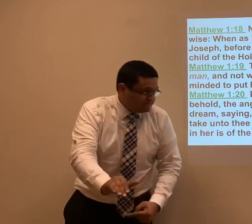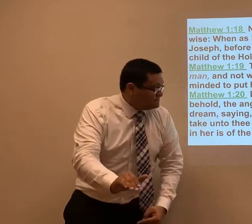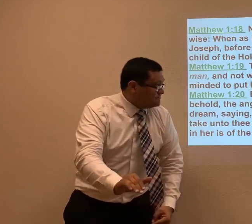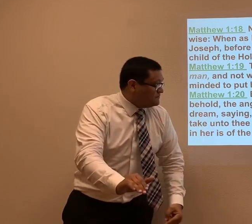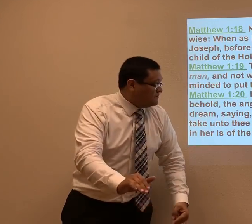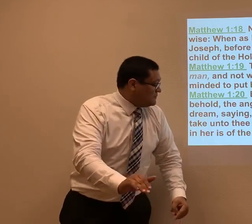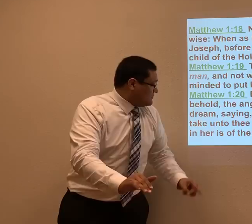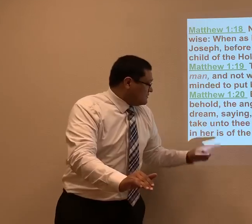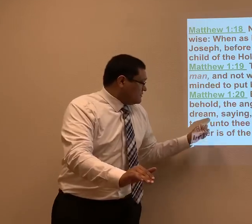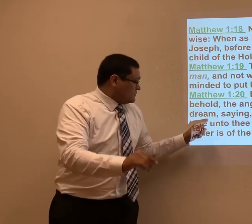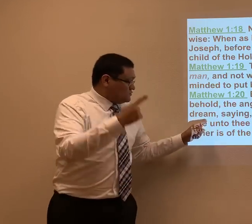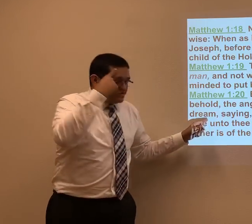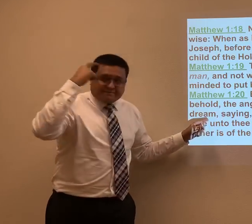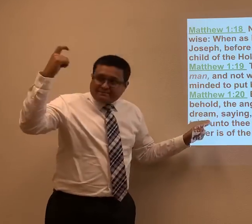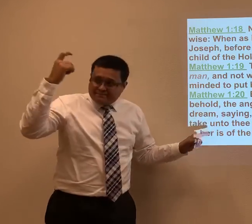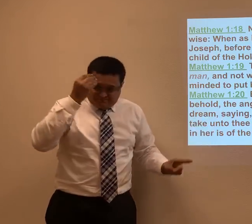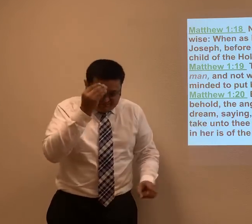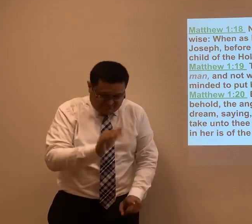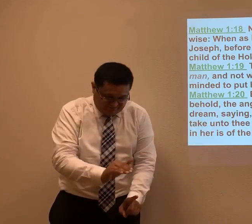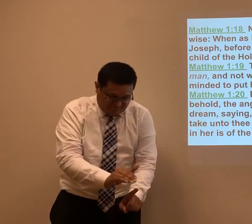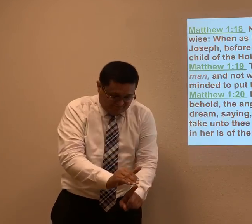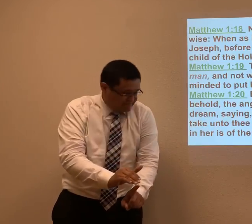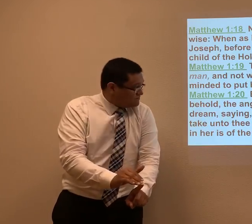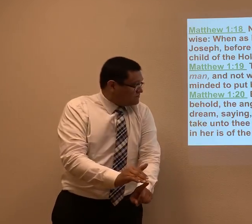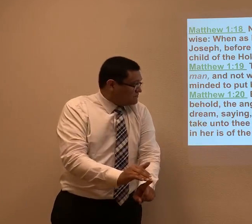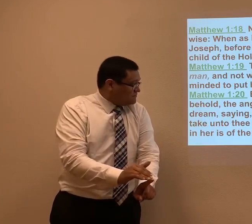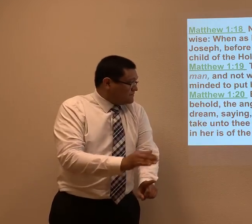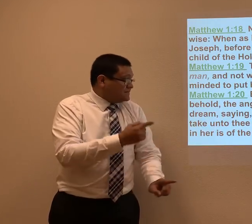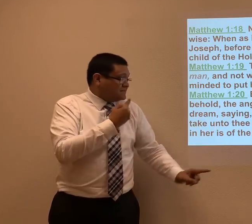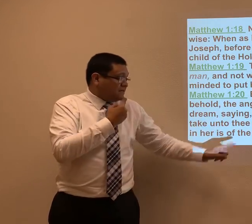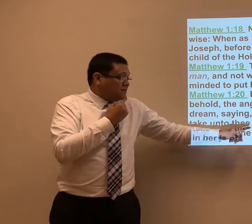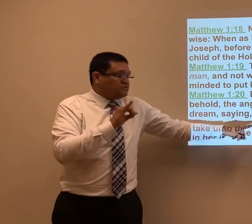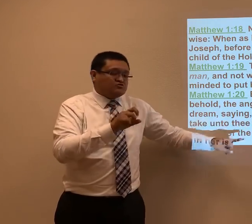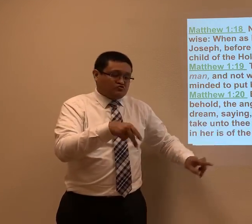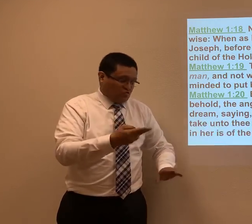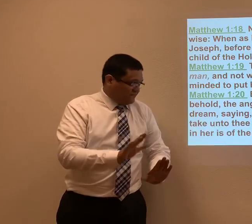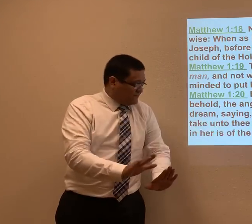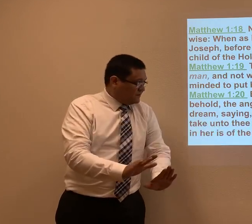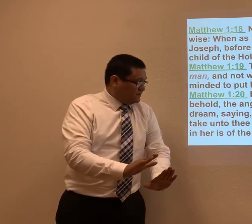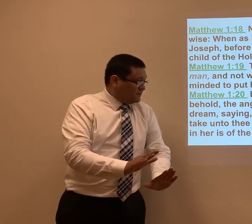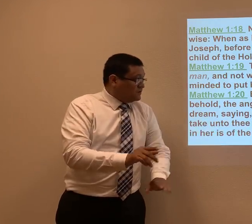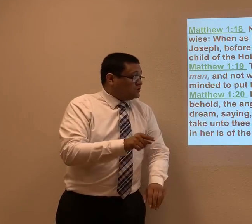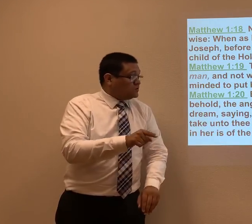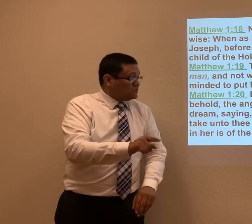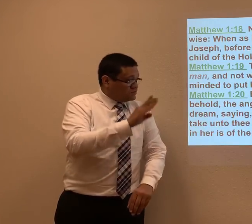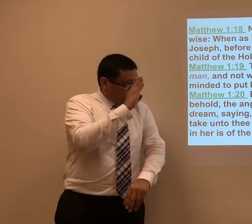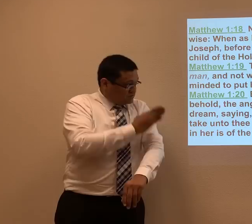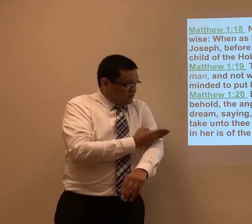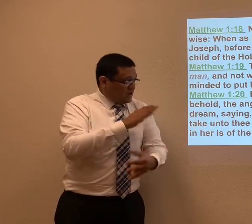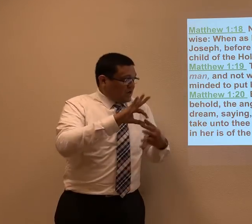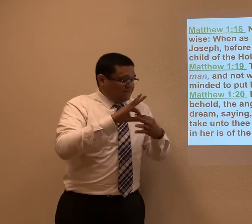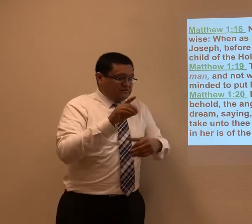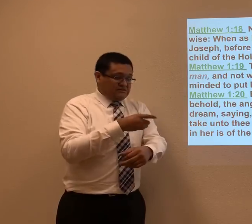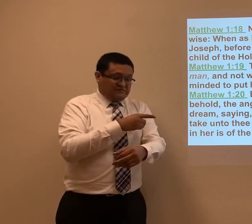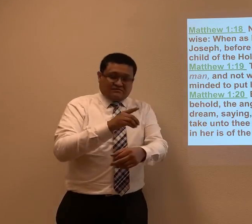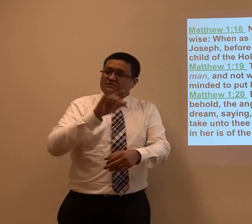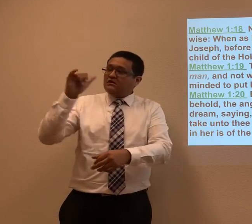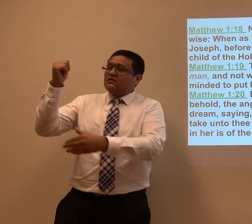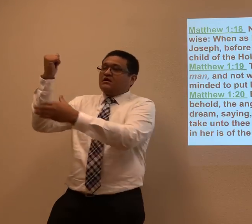And verse 20 says, but while he thought on these things, behold, the angel of the Lord appeared unto him in a dream, saying,